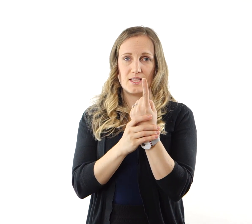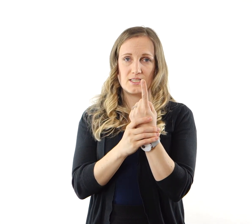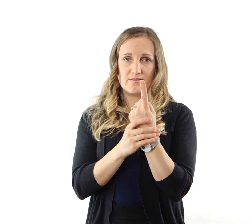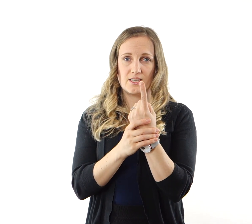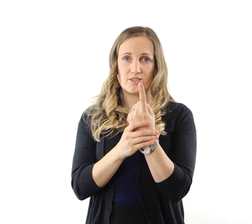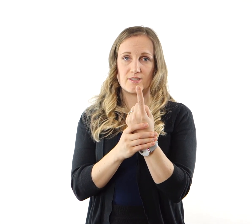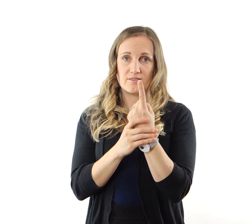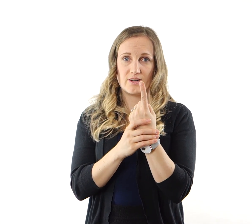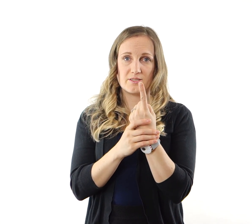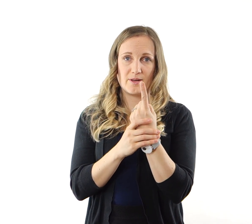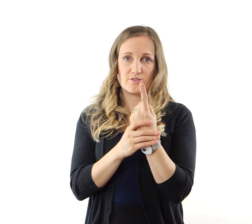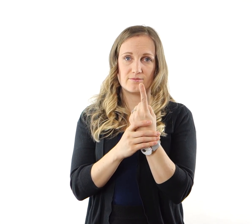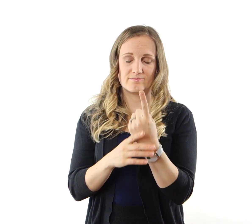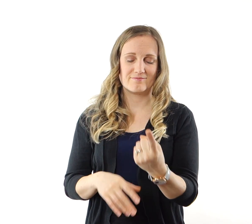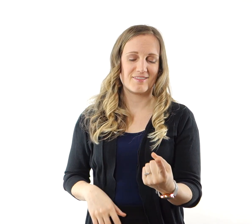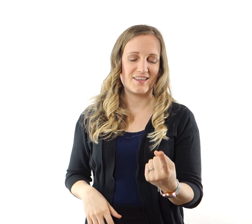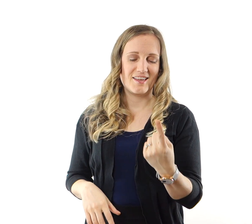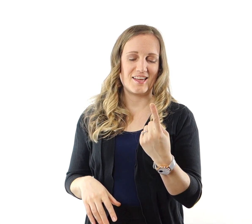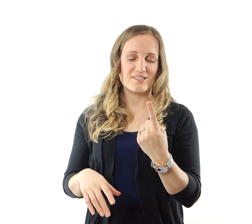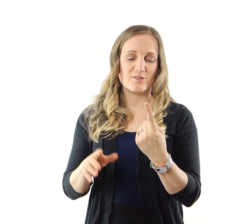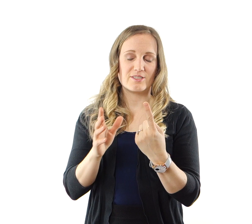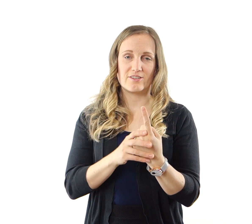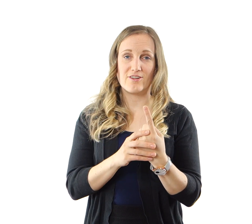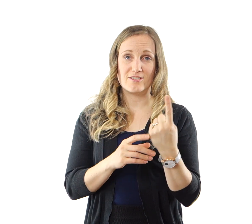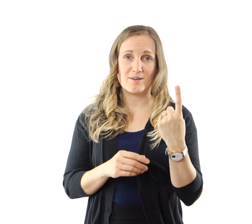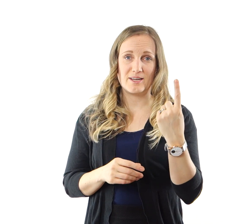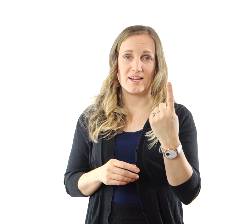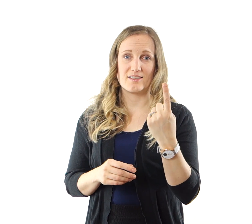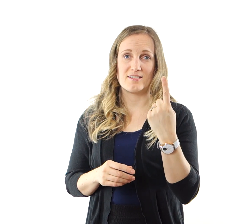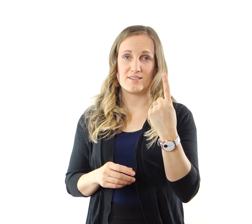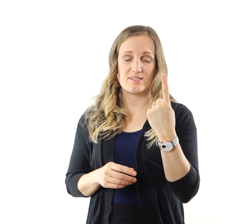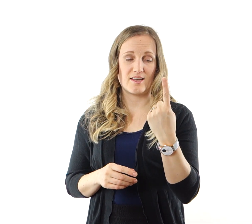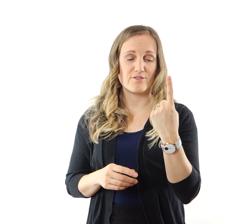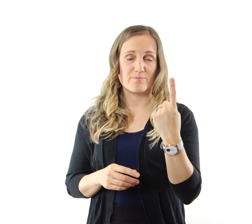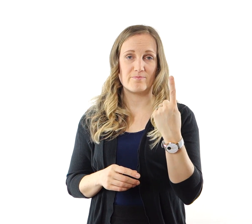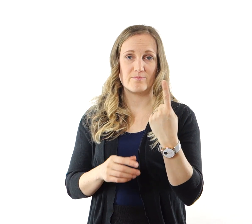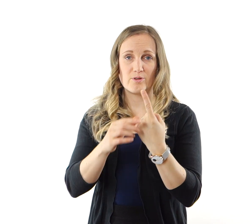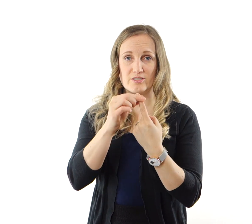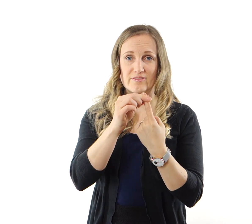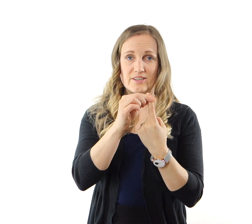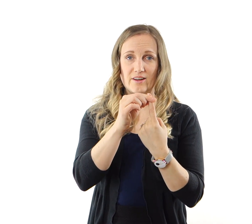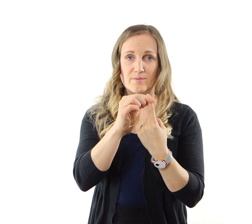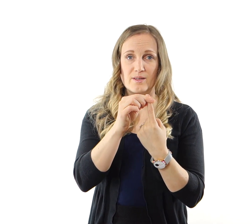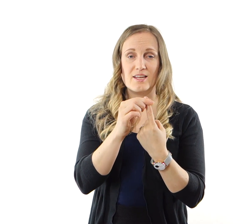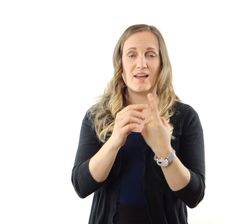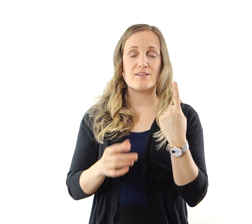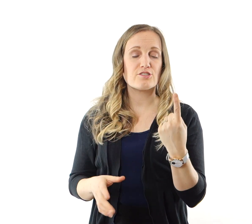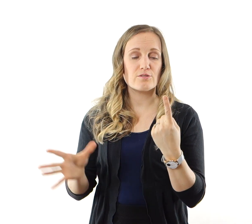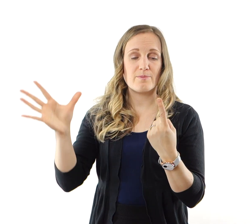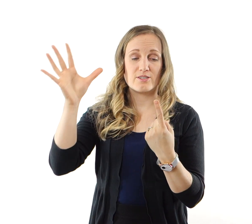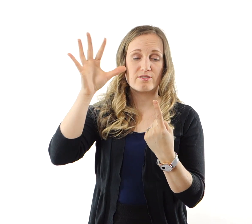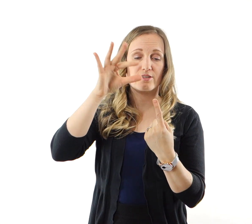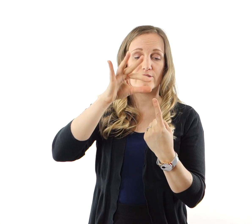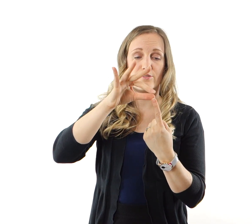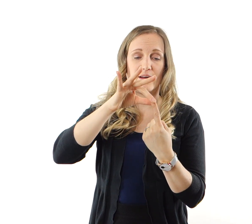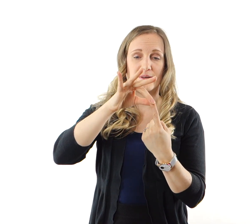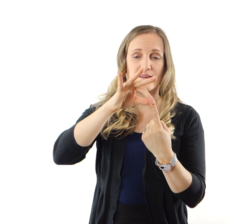This finger is very special. And so take your non-dominant hand and just point your finger up. And it's so special that you're going to grab it